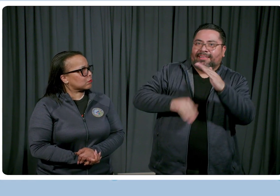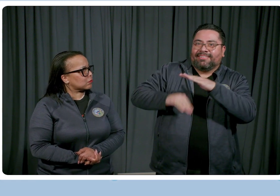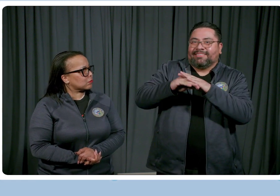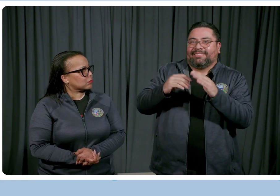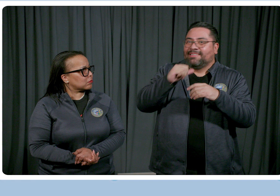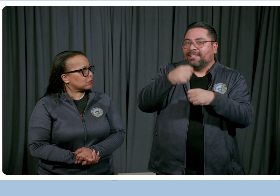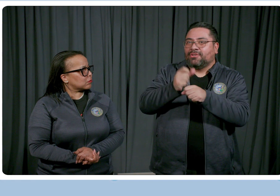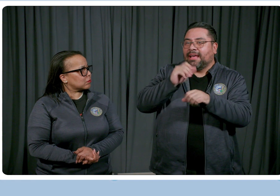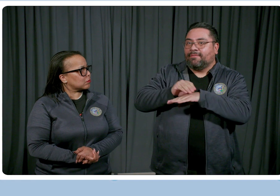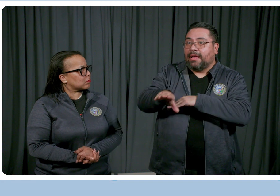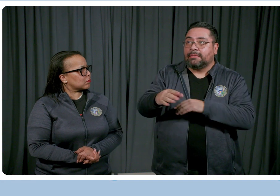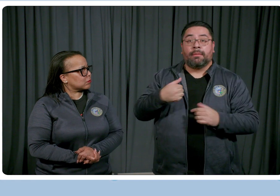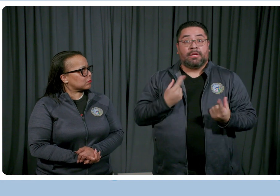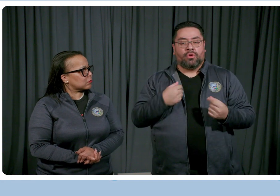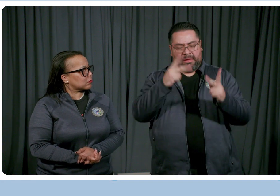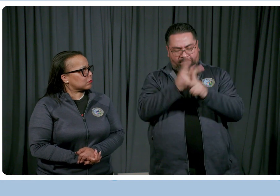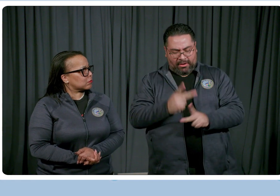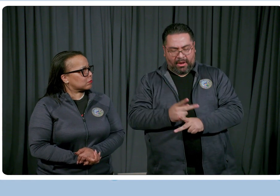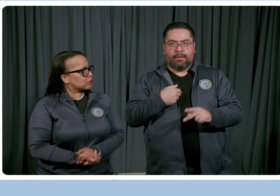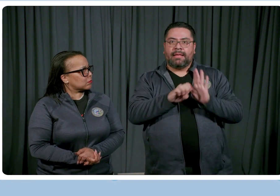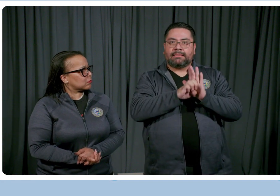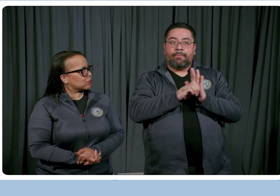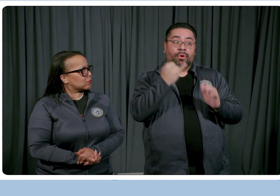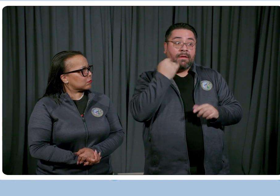example. If you were to earn this much per